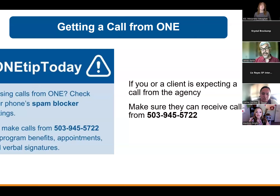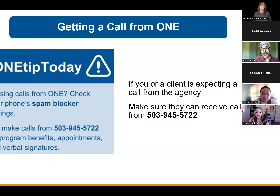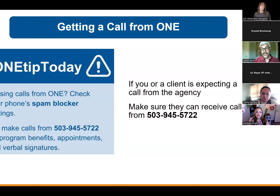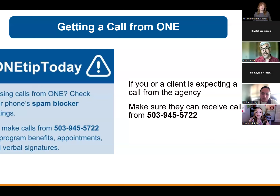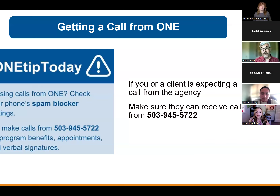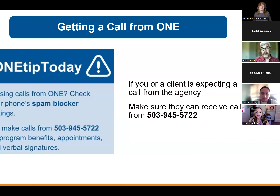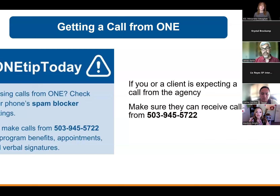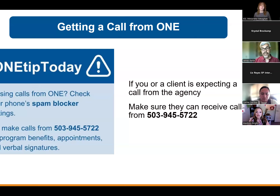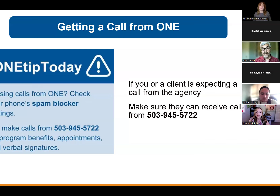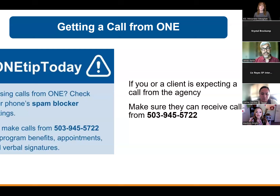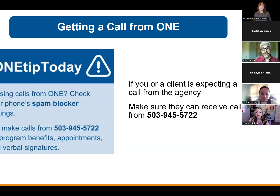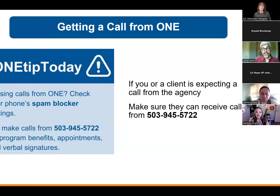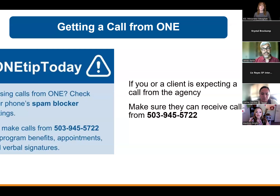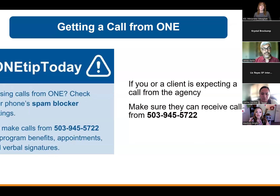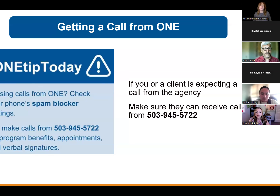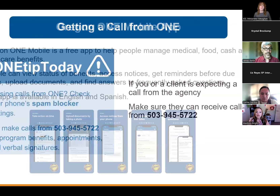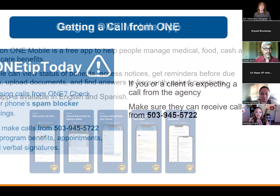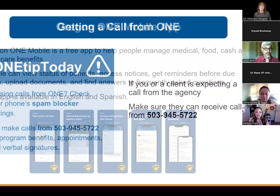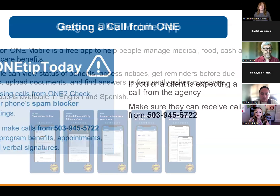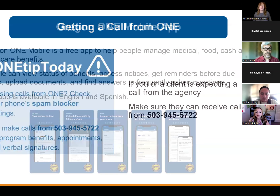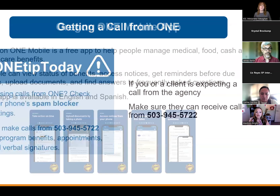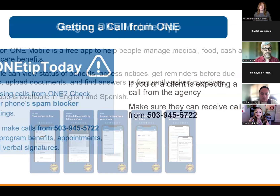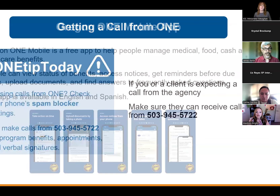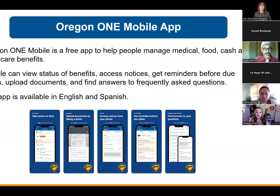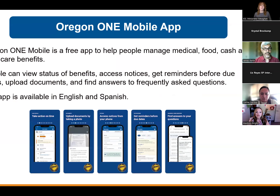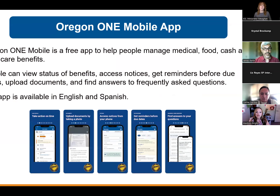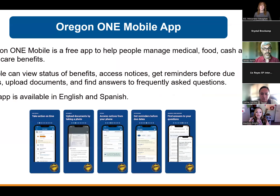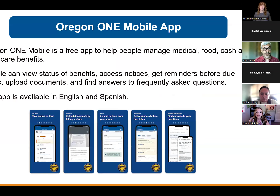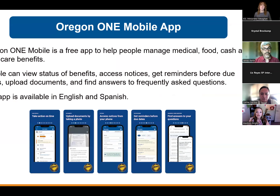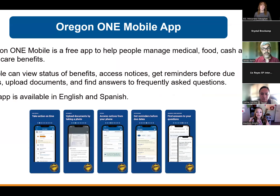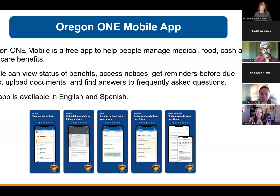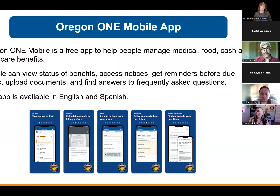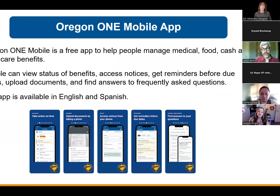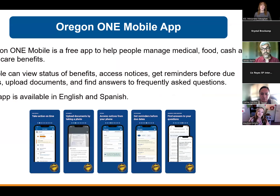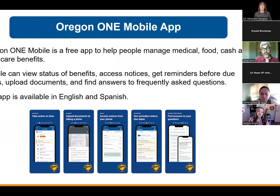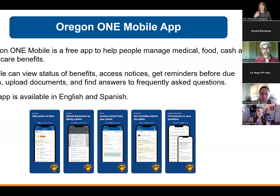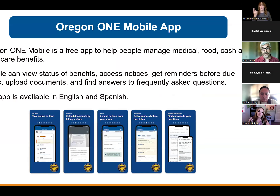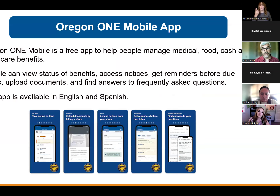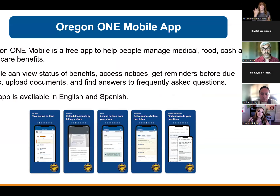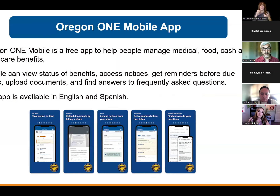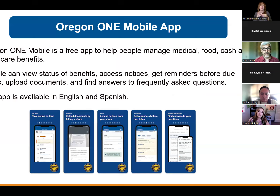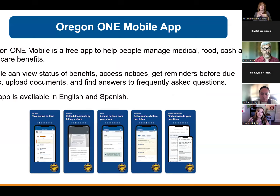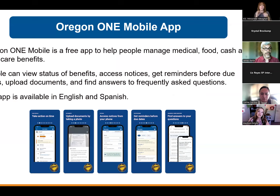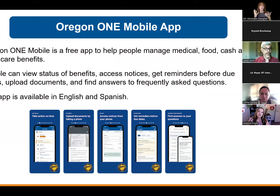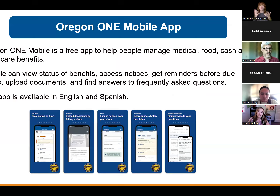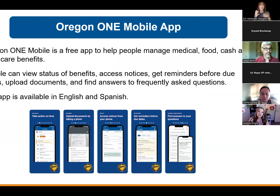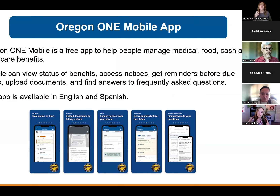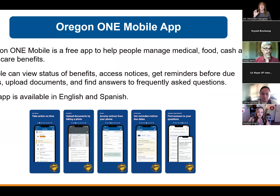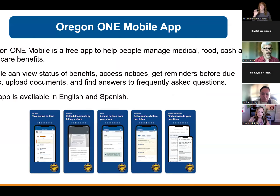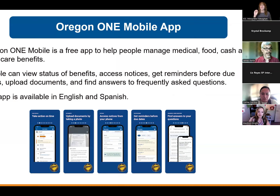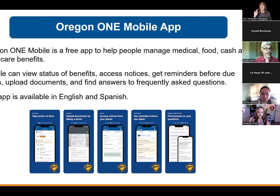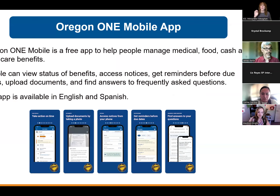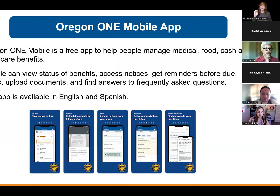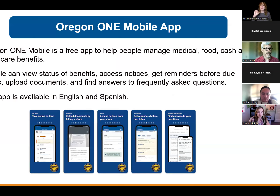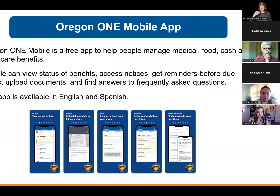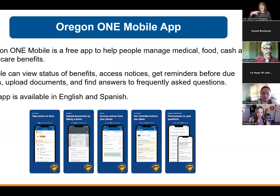And I never let a chance to speak with people go by without making a plug for the Oregon One mobile